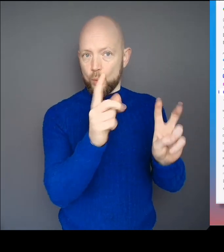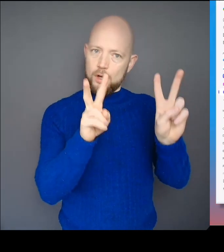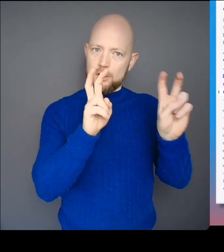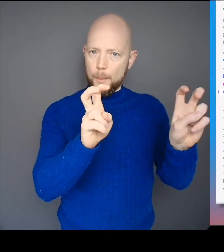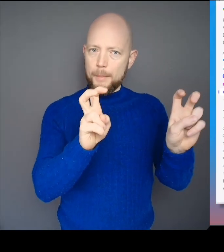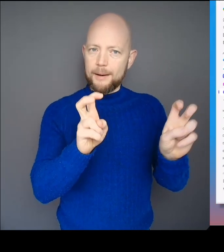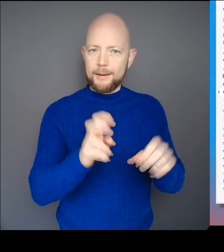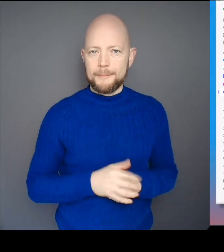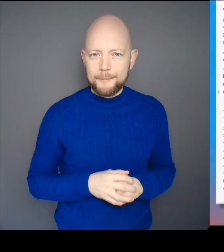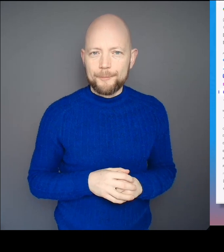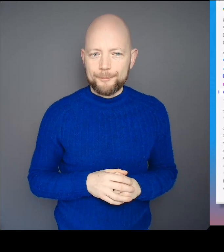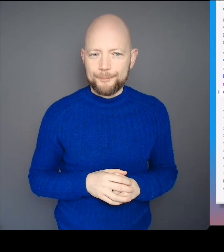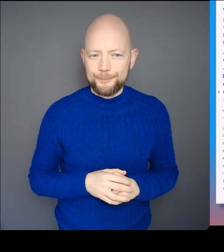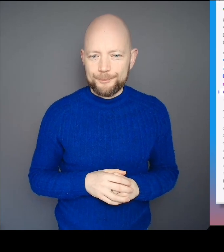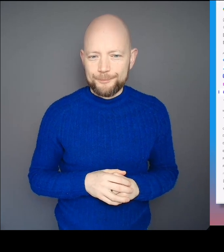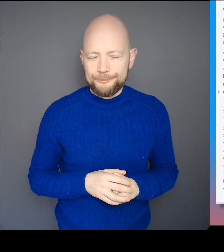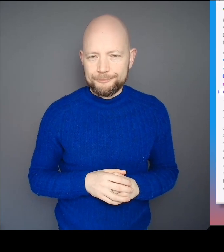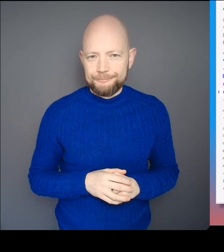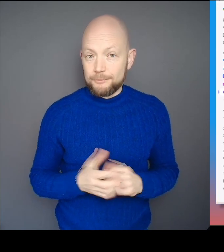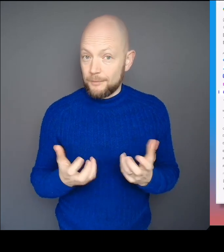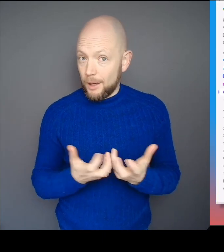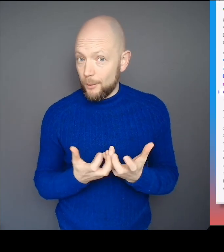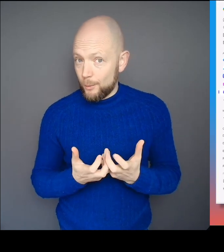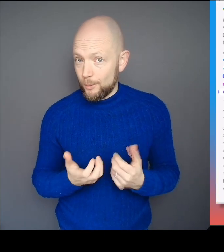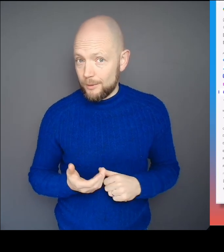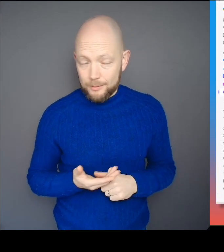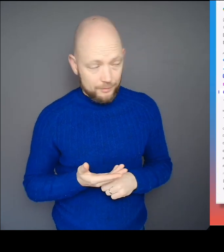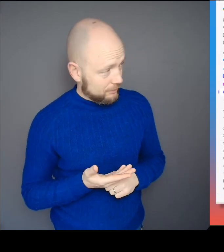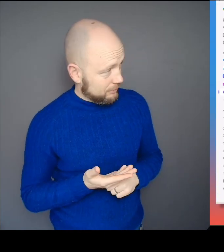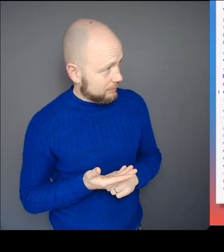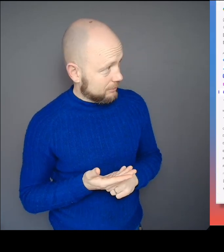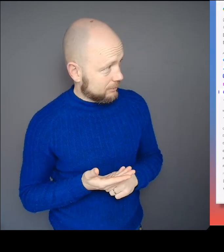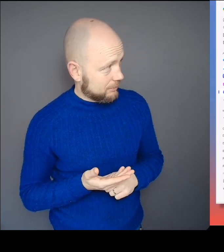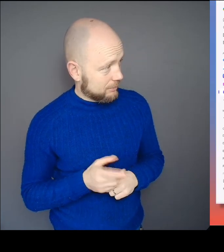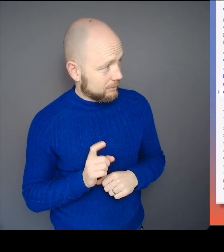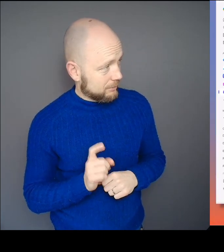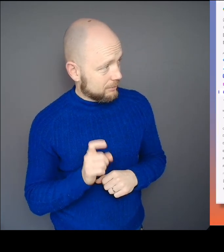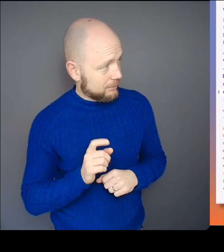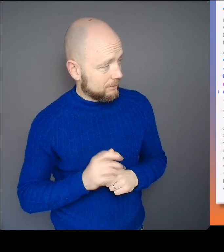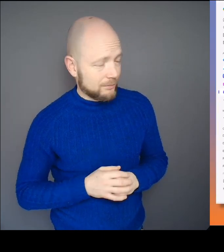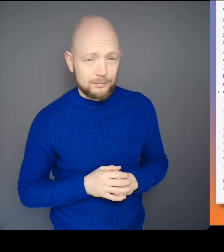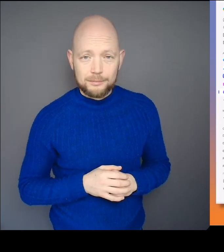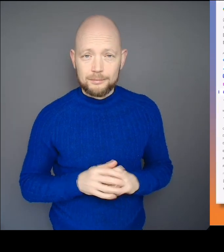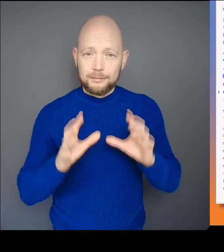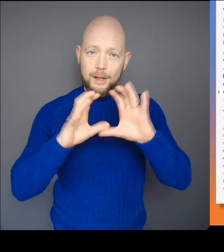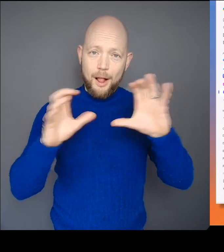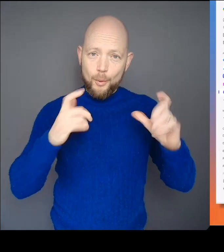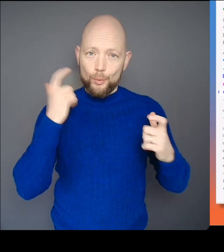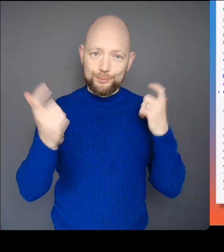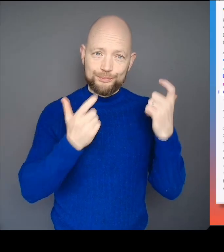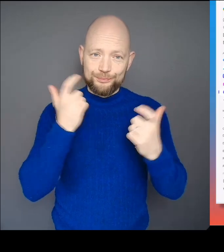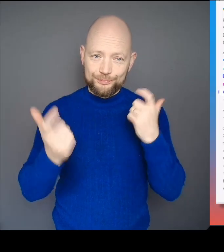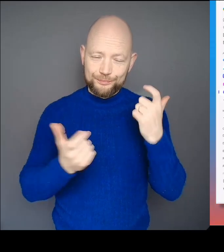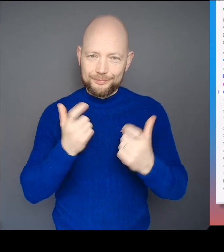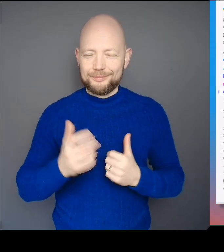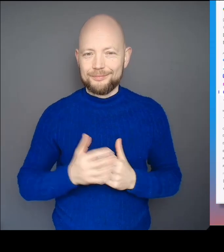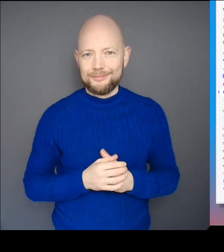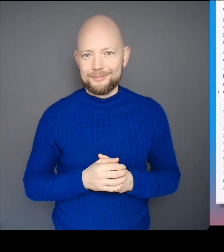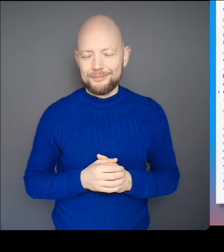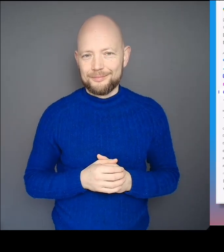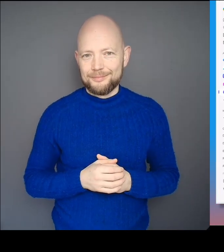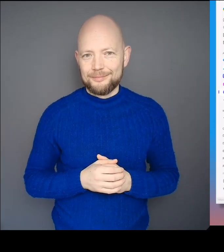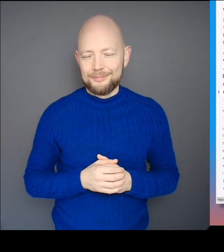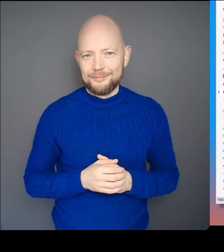folder of documents. So don't do that unless that's what you mean. The way to get to that is to come over here and do this browse in the attached